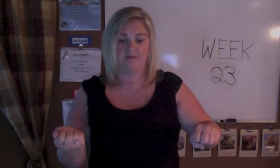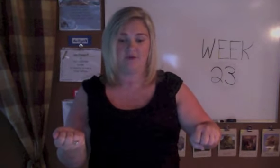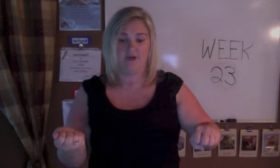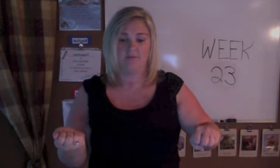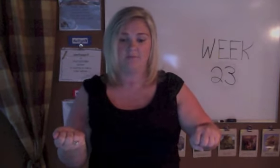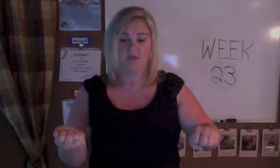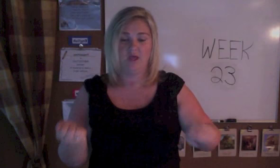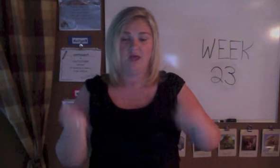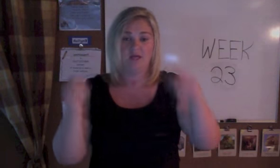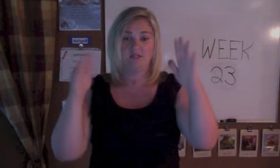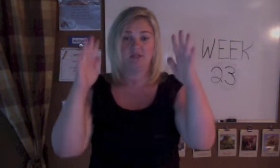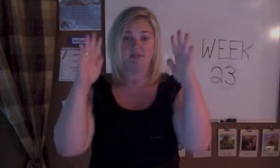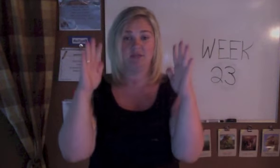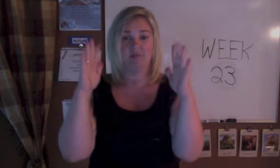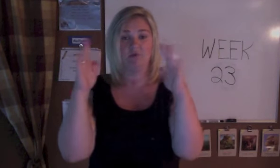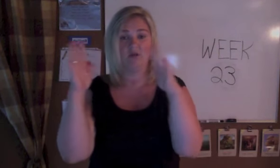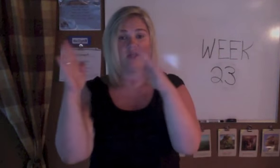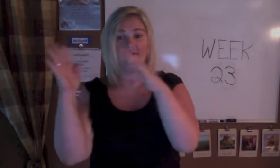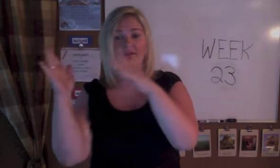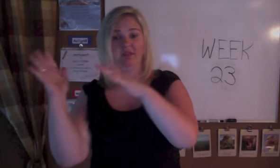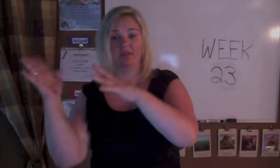Africa. September 11th,